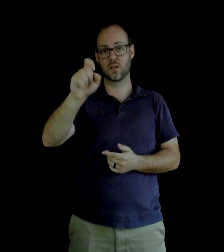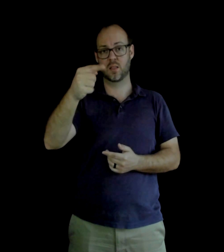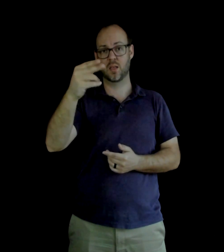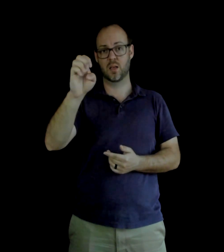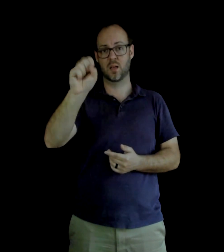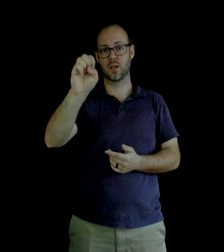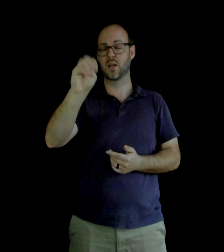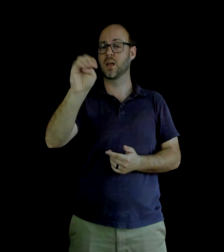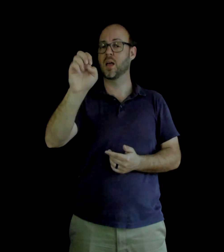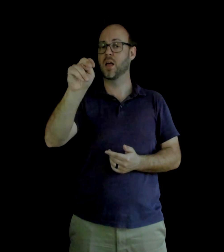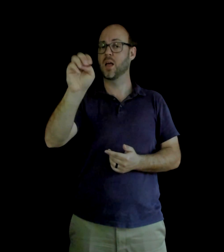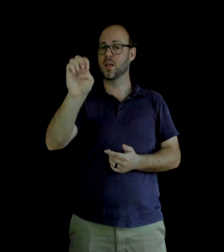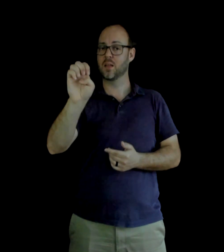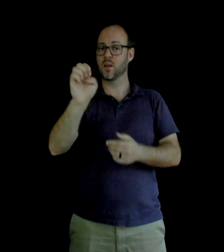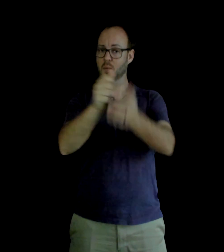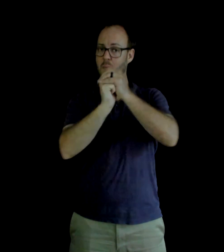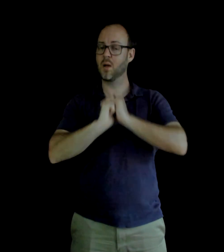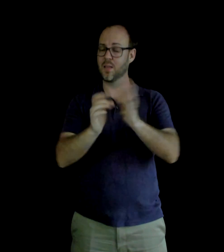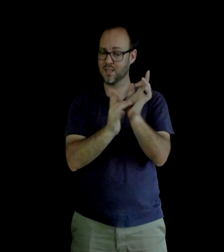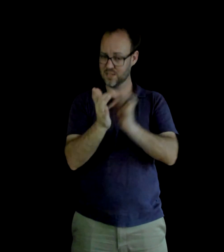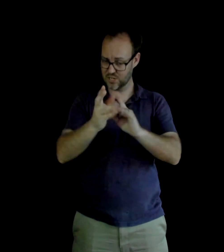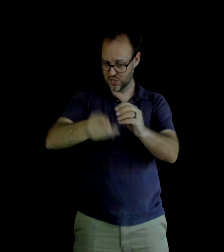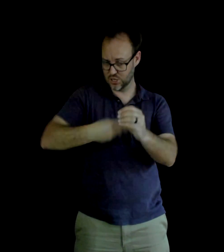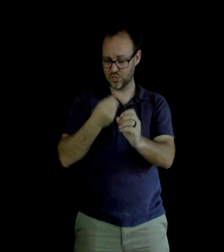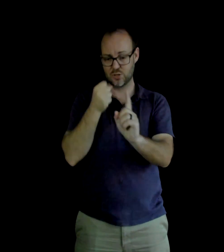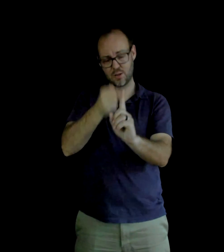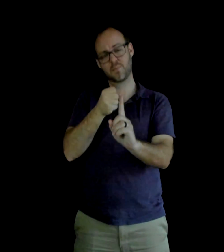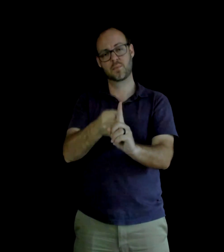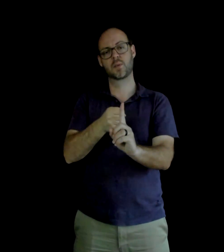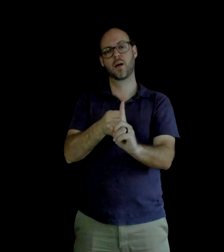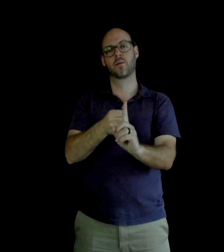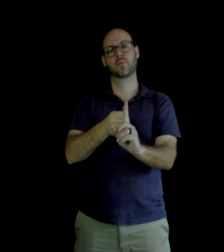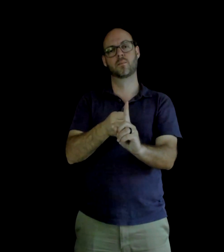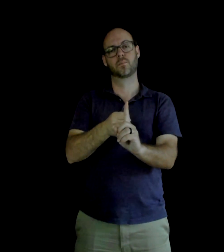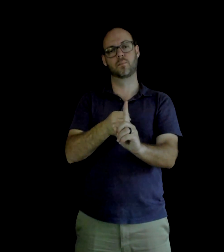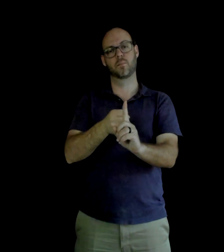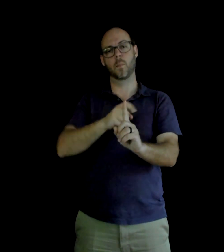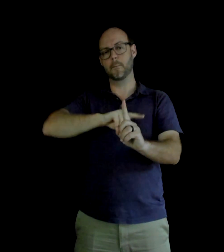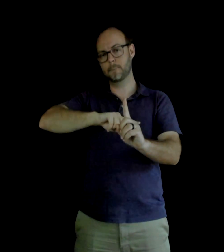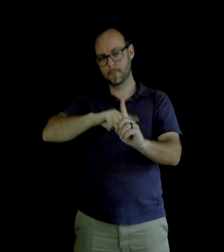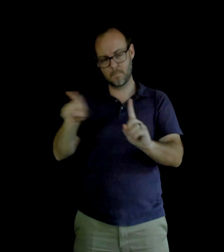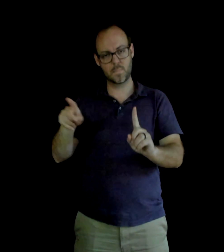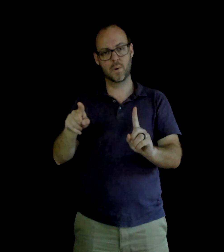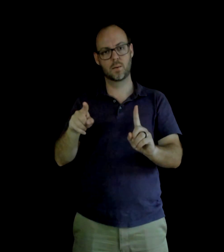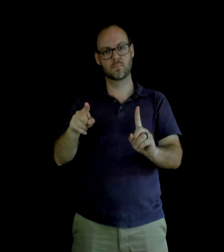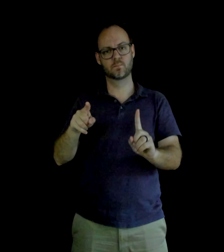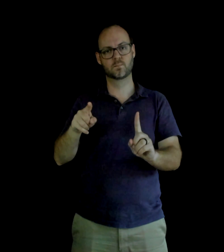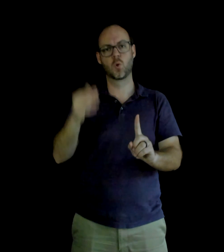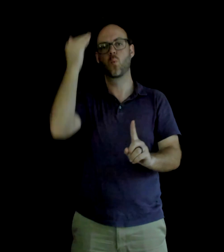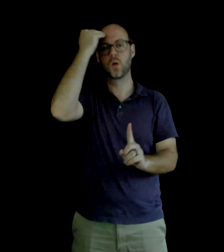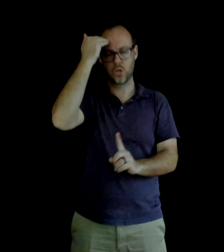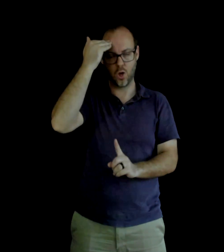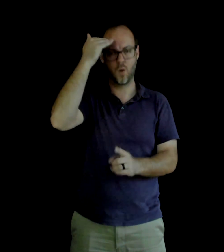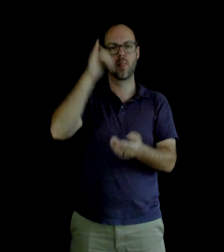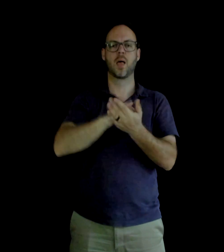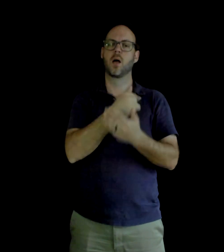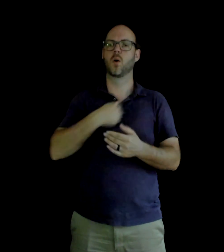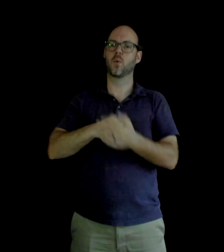Gethsemane prayers that Jesus was praying that night when he was betrayed. But it certainly is a prayer that we can pray in